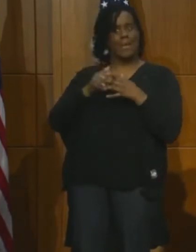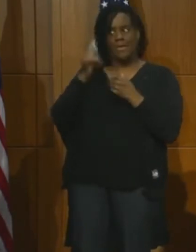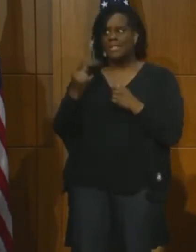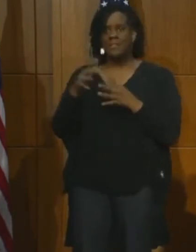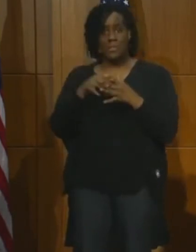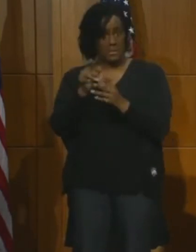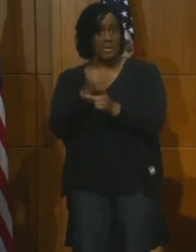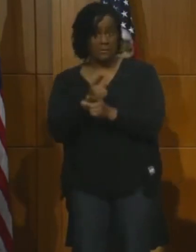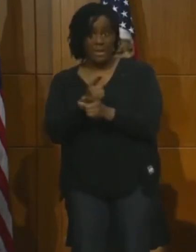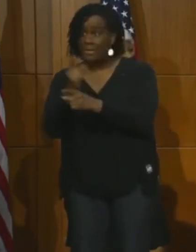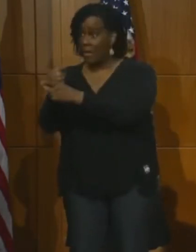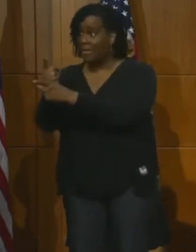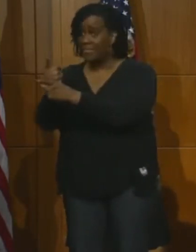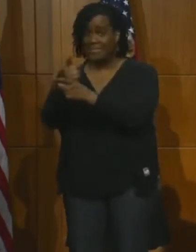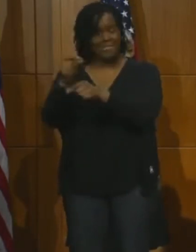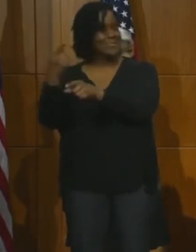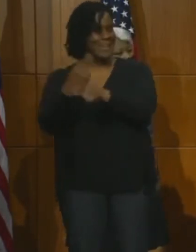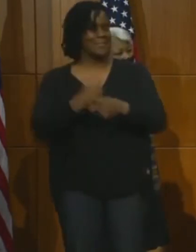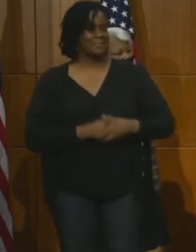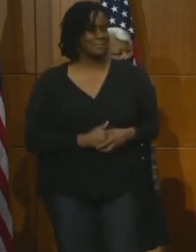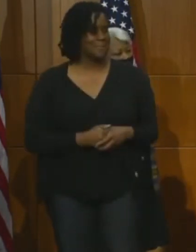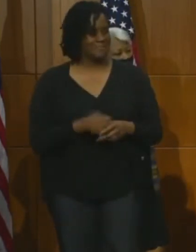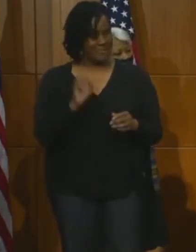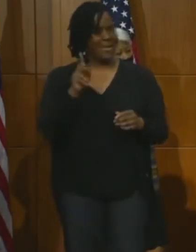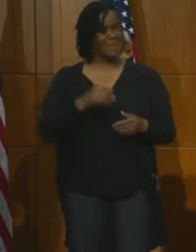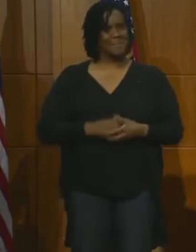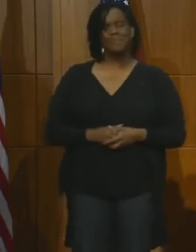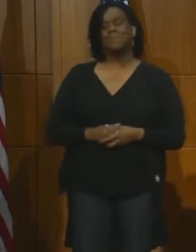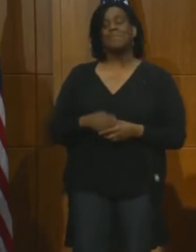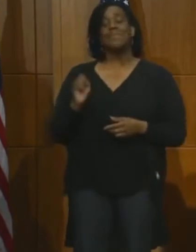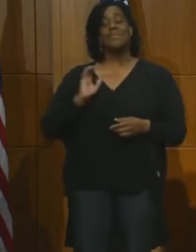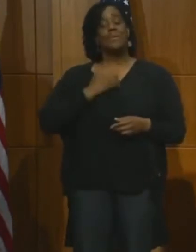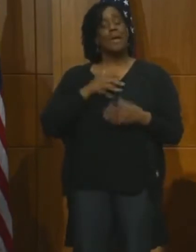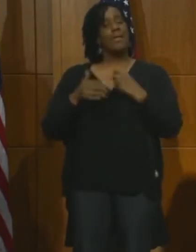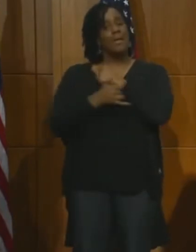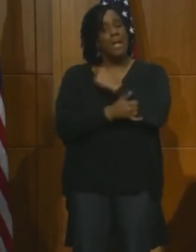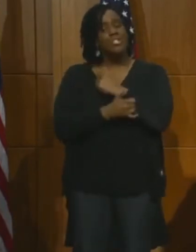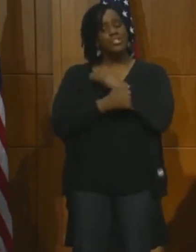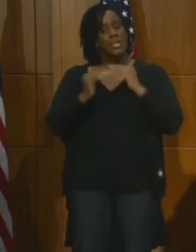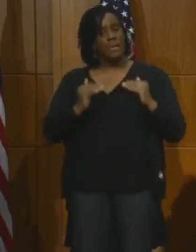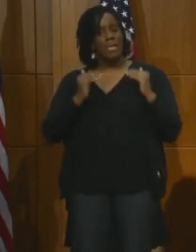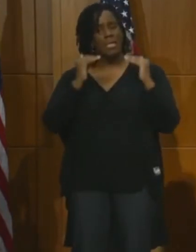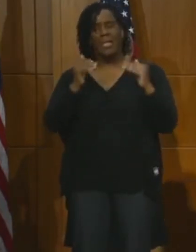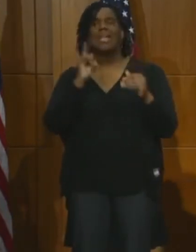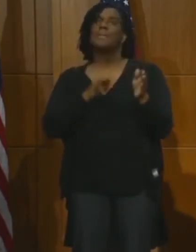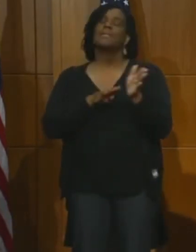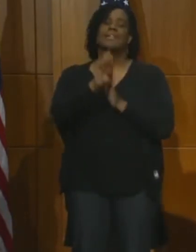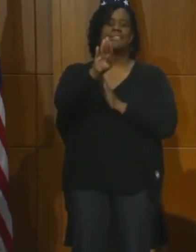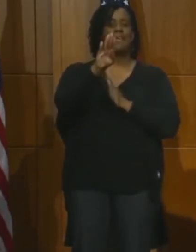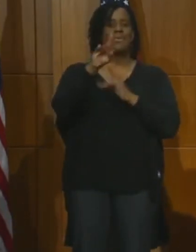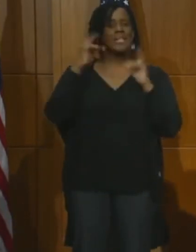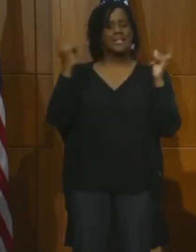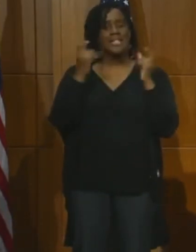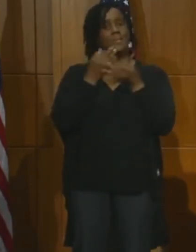right? Right? Right. Okay. So our country excels, and I mean excels at